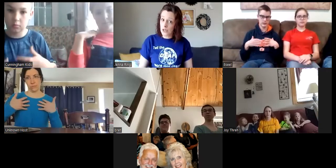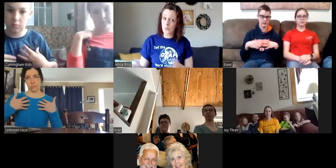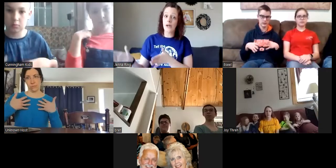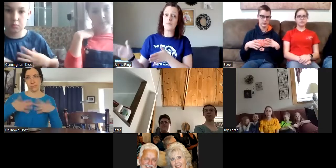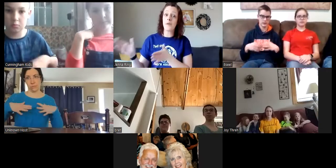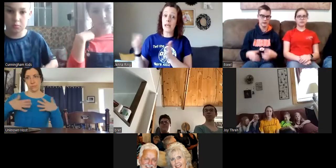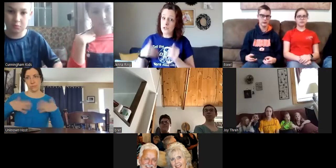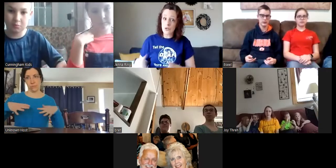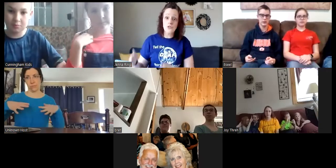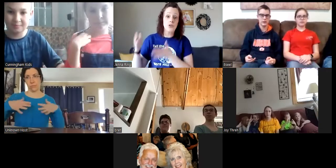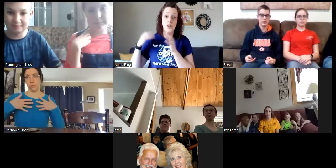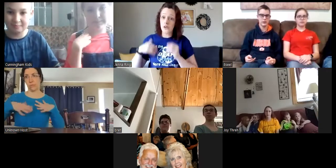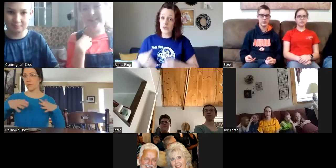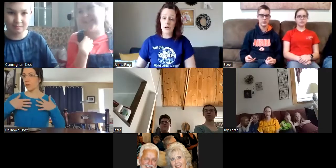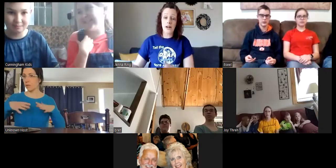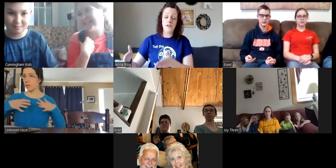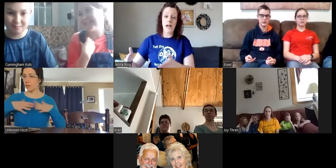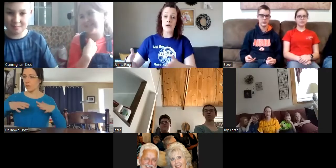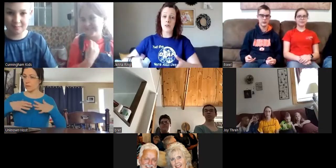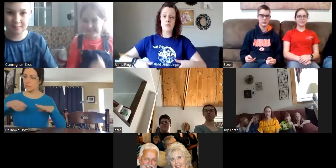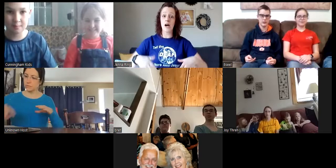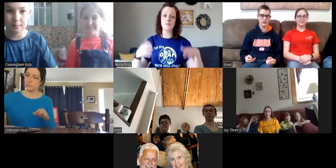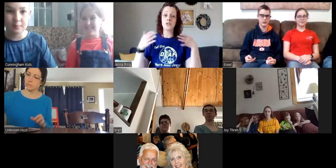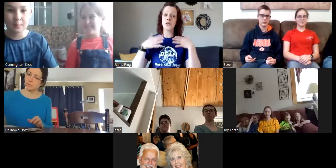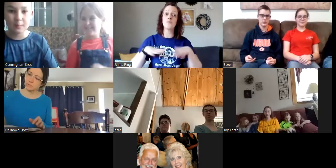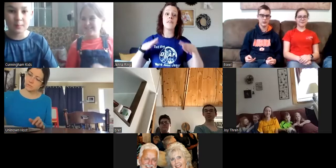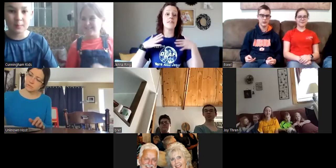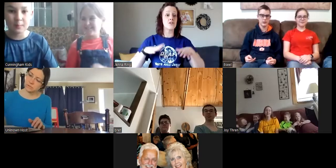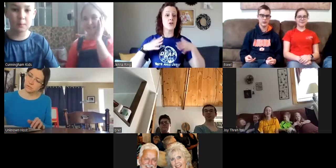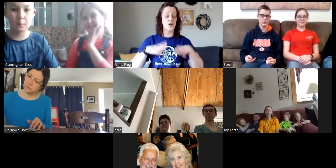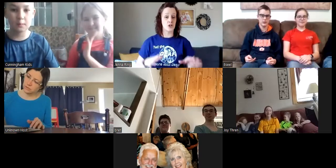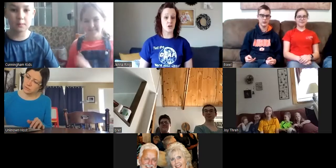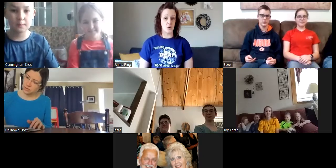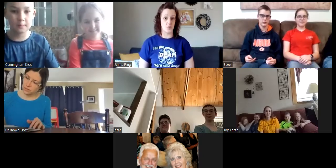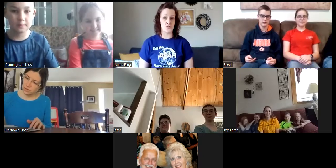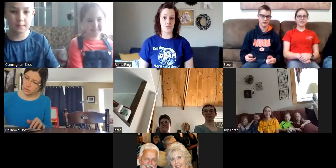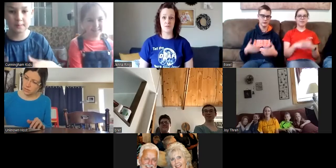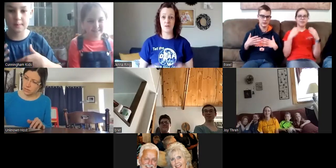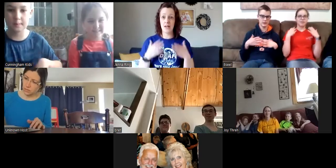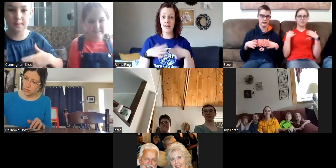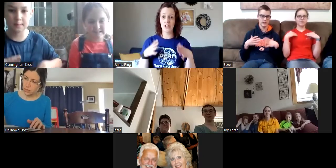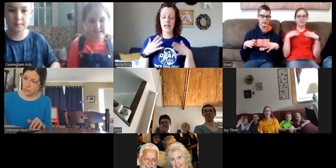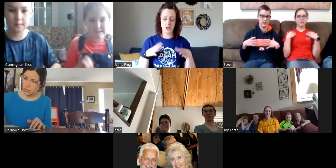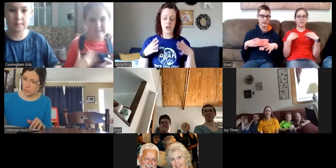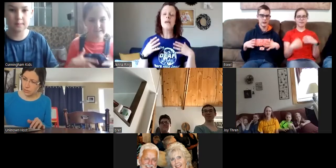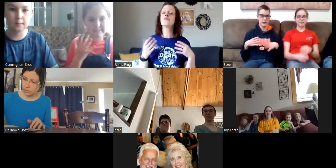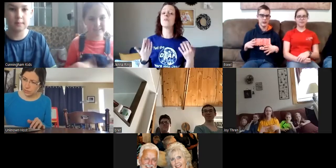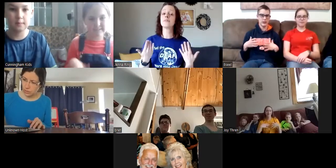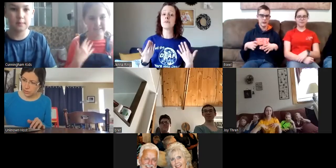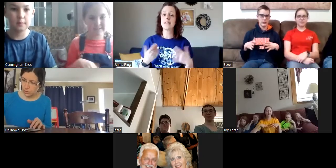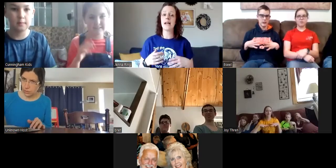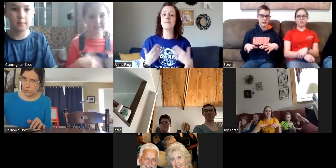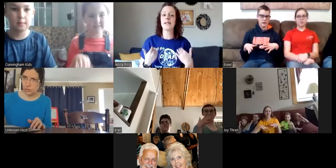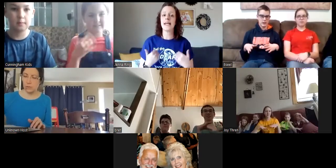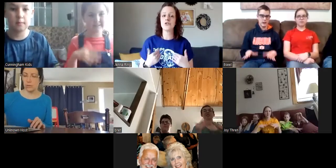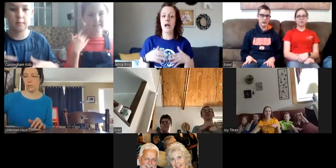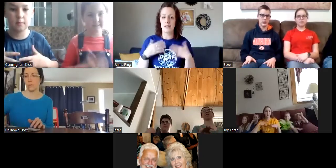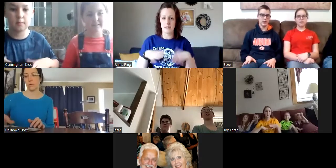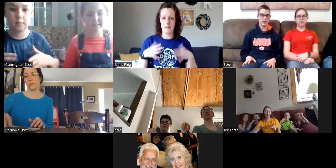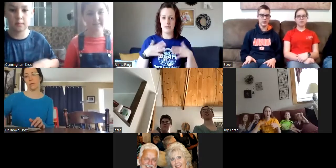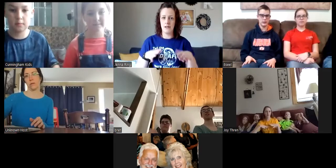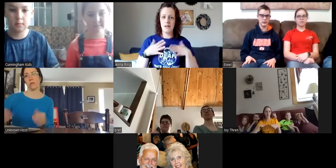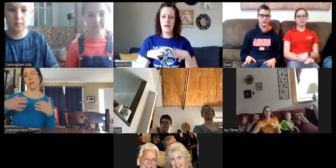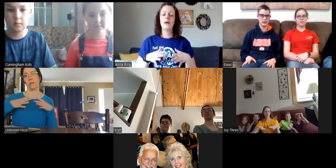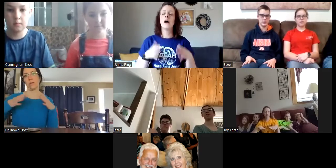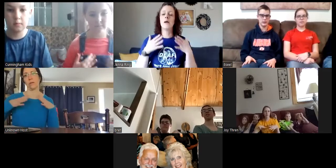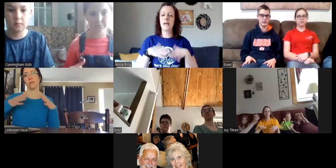because hopefully you're wearing pants or a skirt or whatever down on the bottom too, but these are your clothes. Okay, it's also the sign, I'm going to get